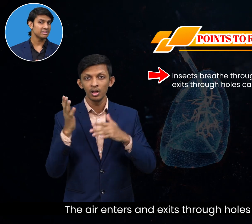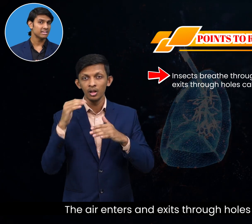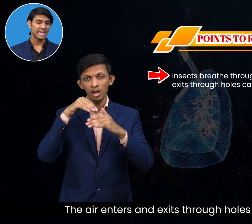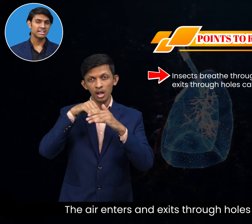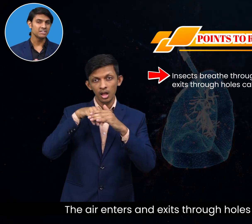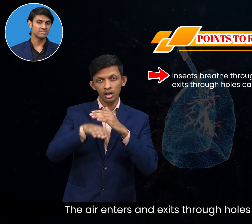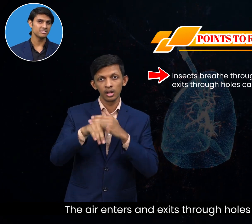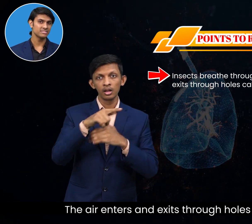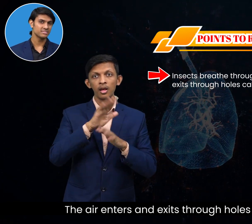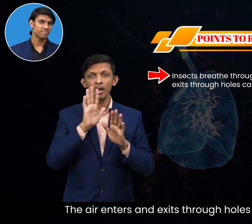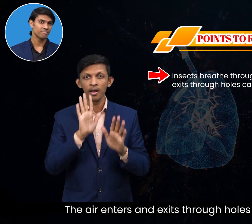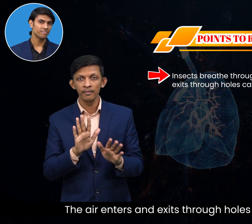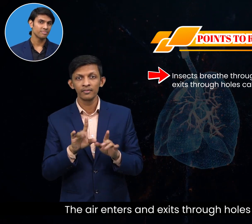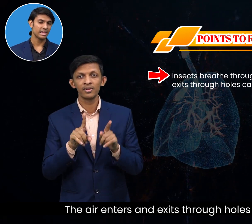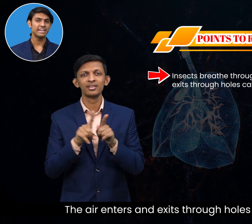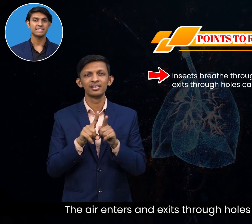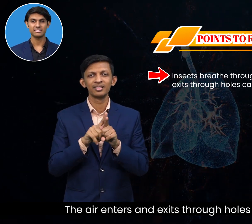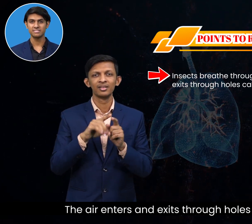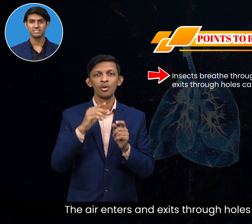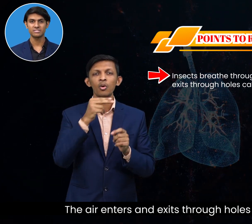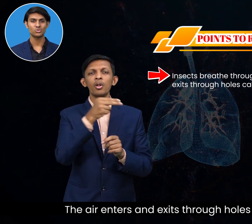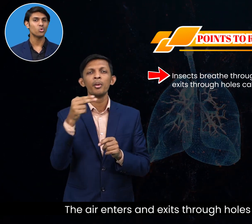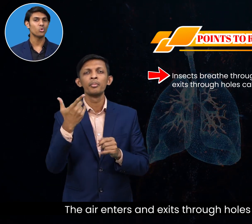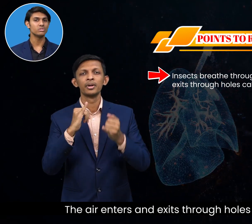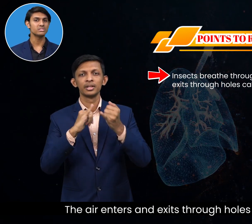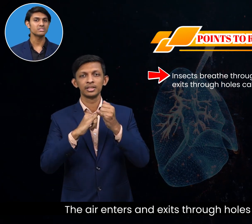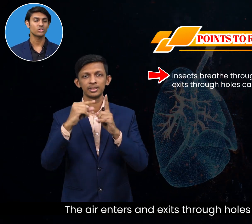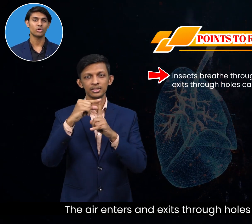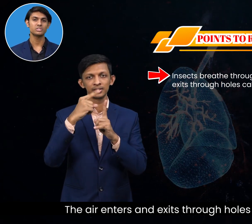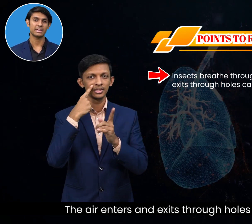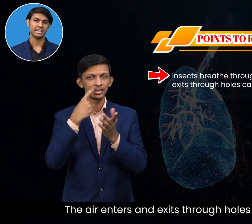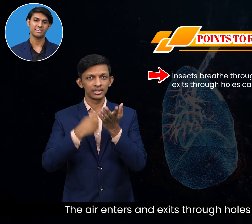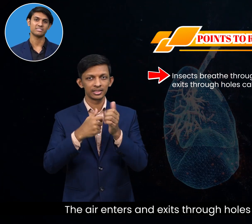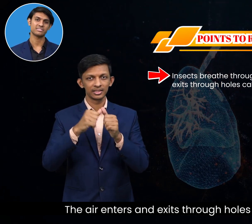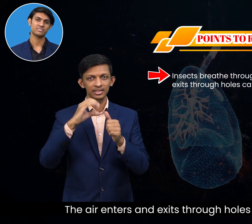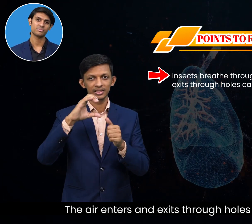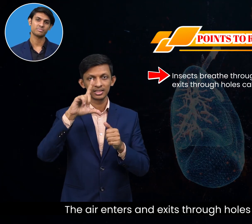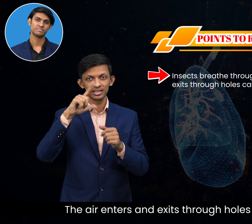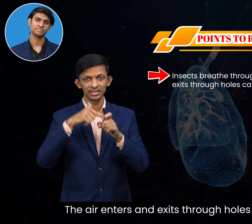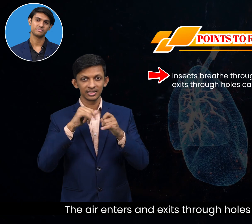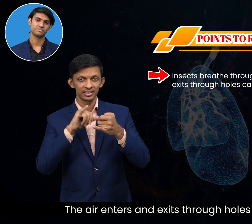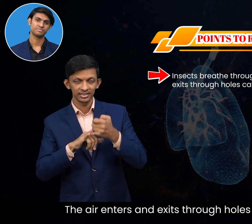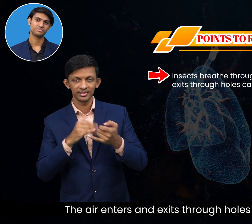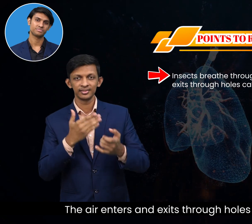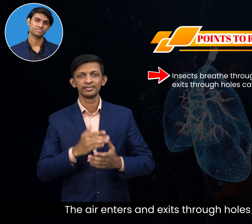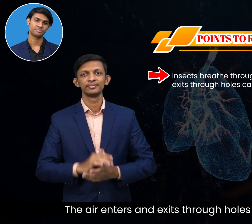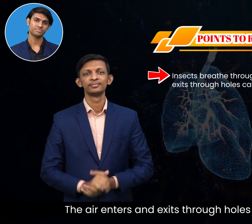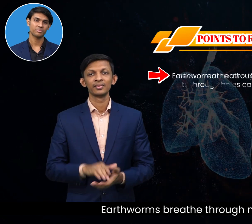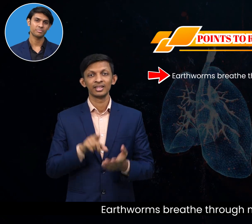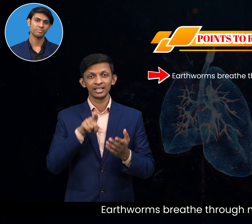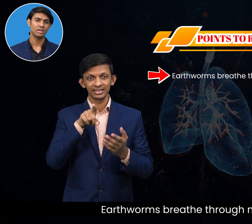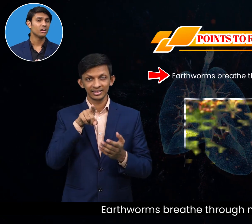The air enters and exits through holes called spiracles.